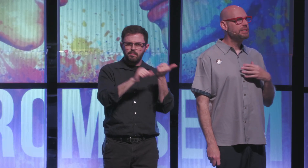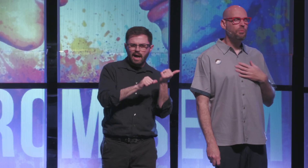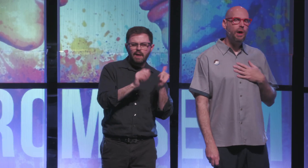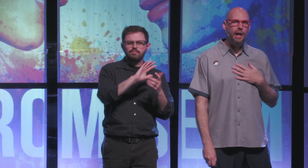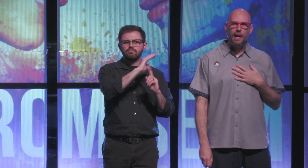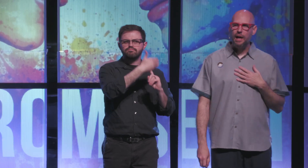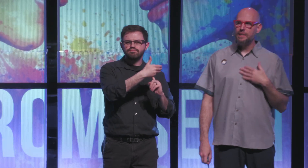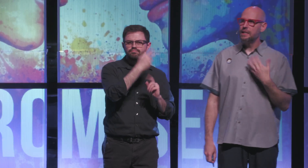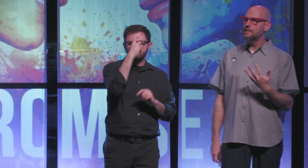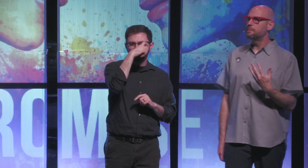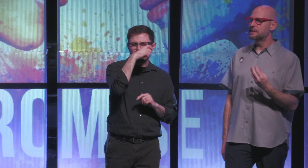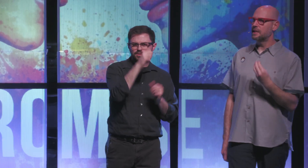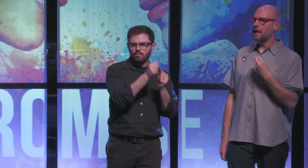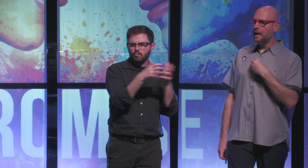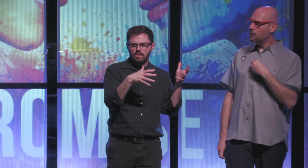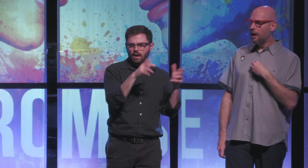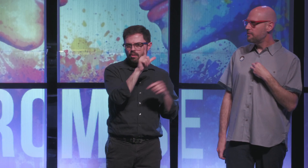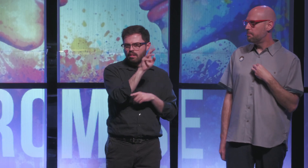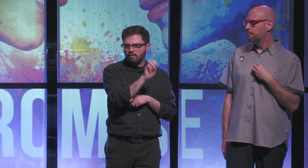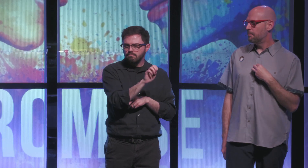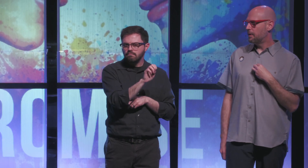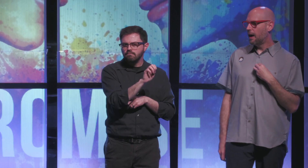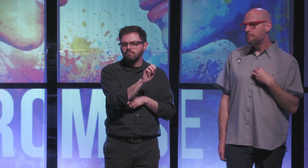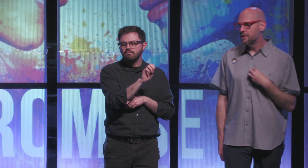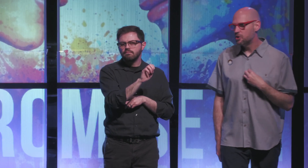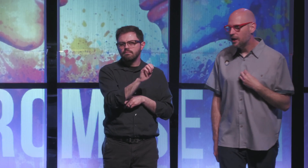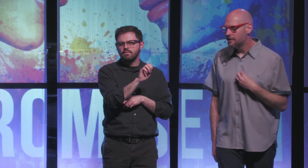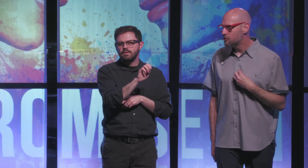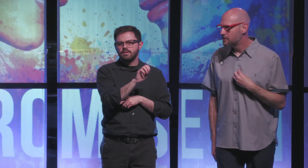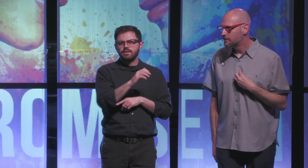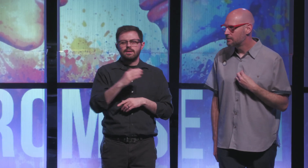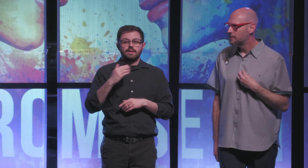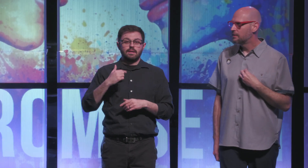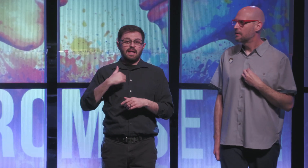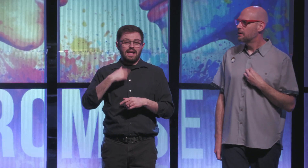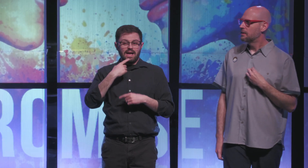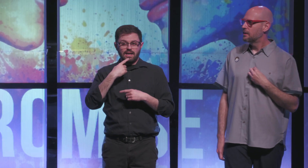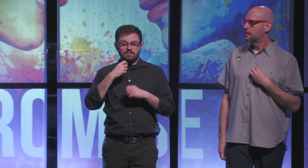And the reason why I say this is because I know I've been changed.